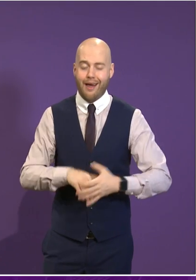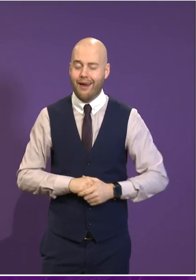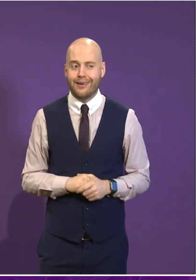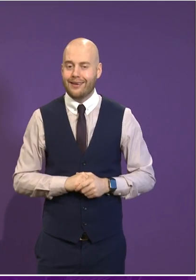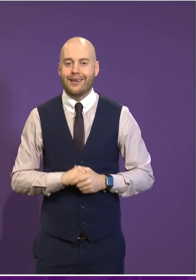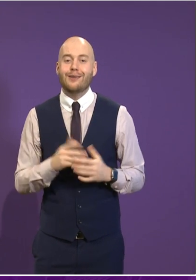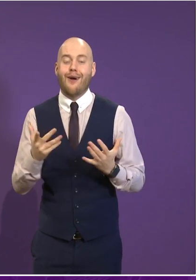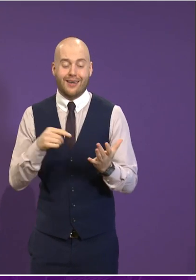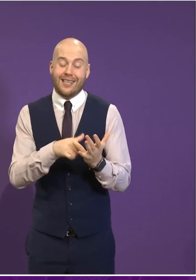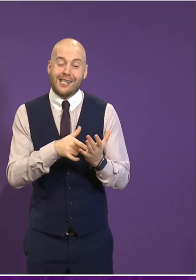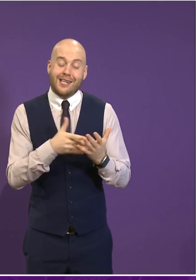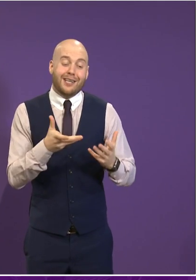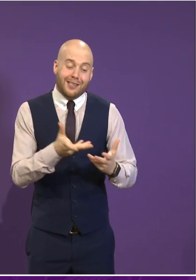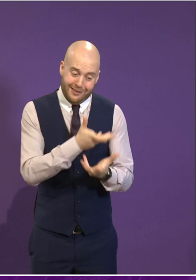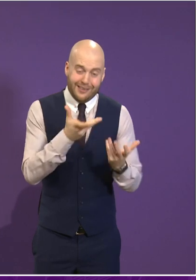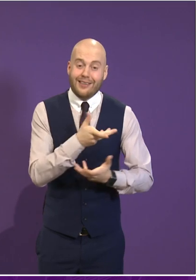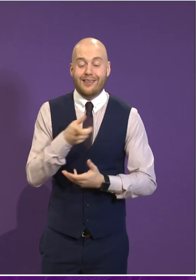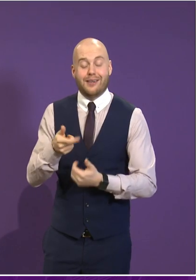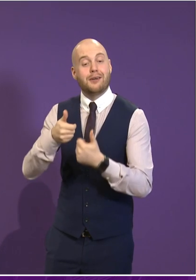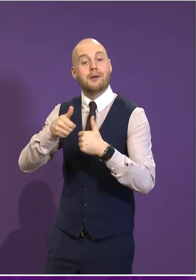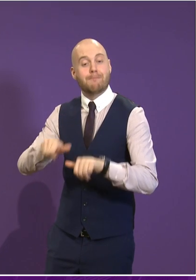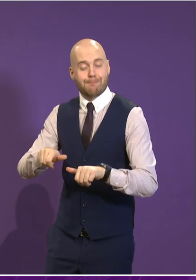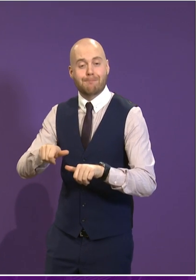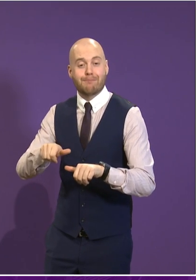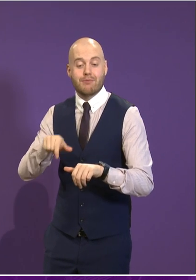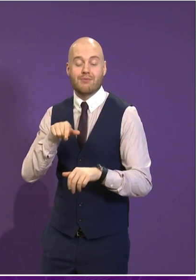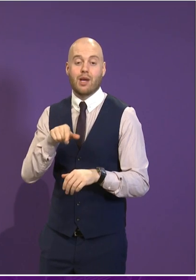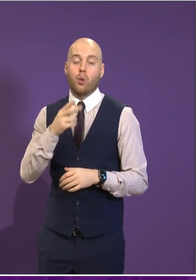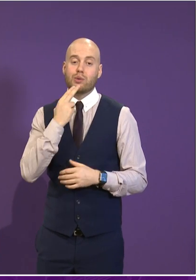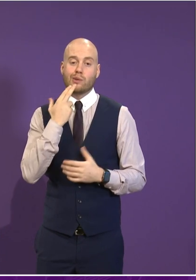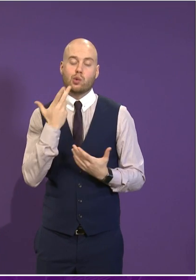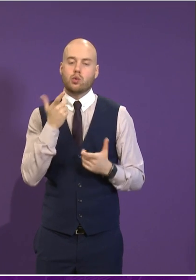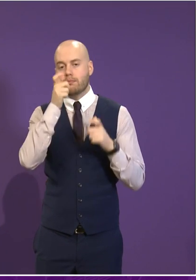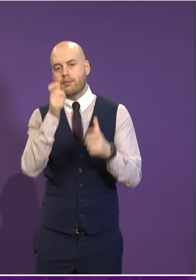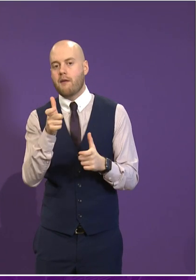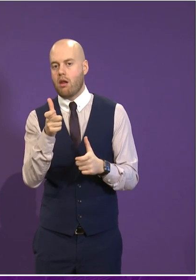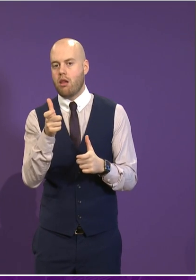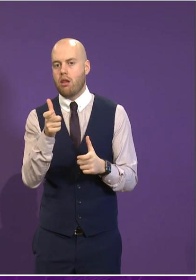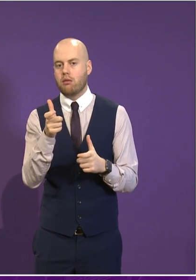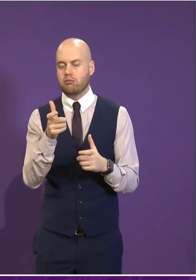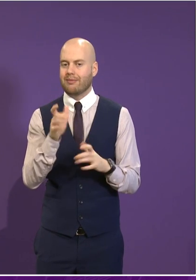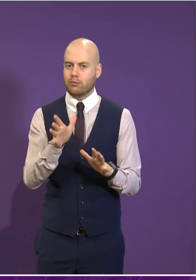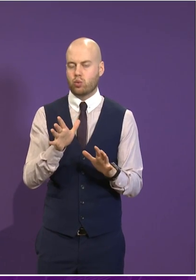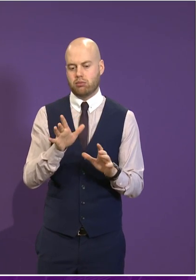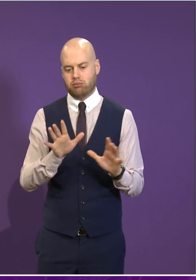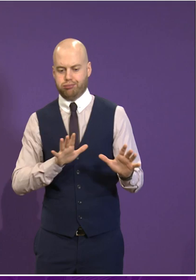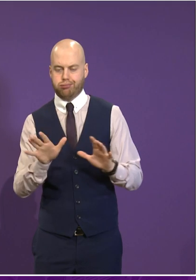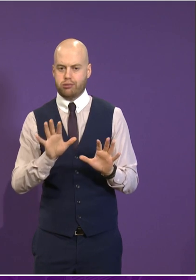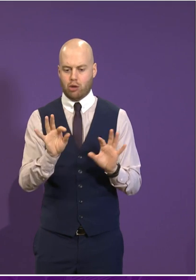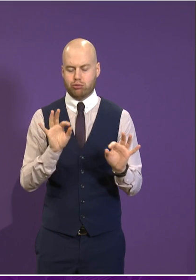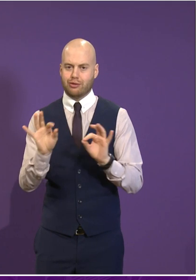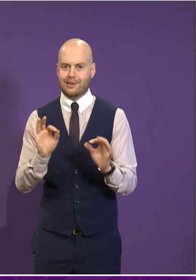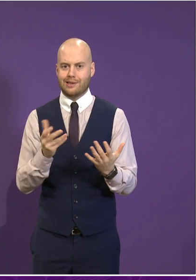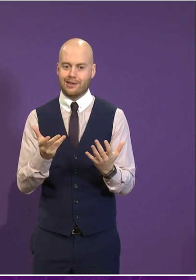that, you know, we need to be keeping, you know, an eye on the ball, you know, considering our options, both in terms of carrots